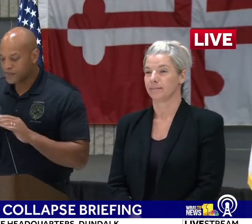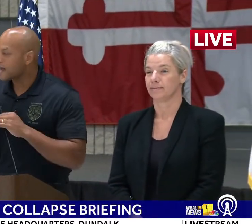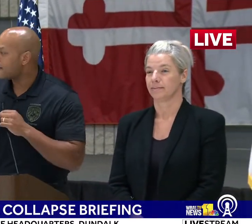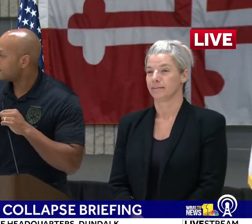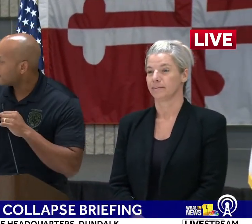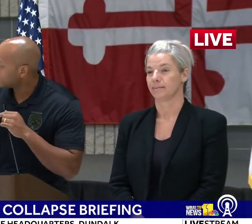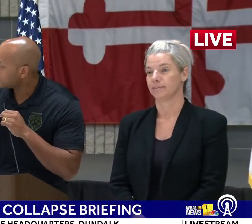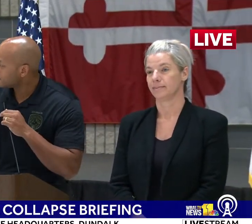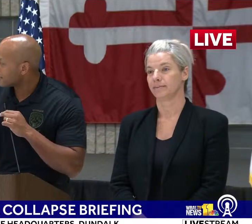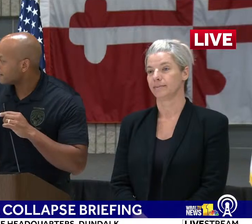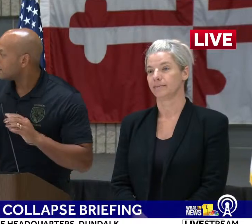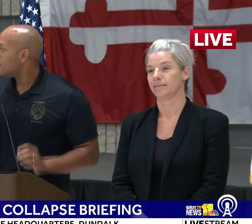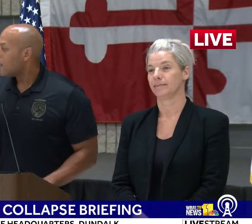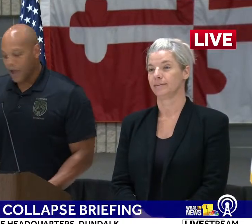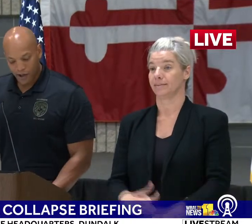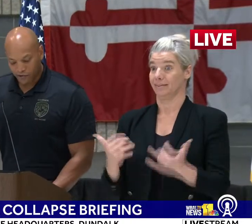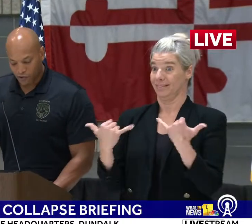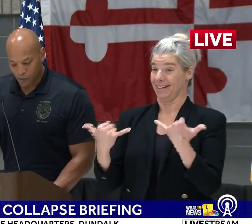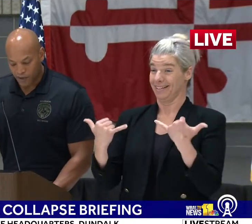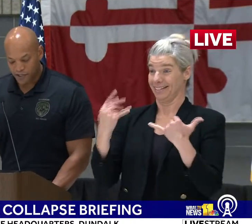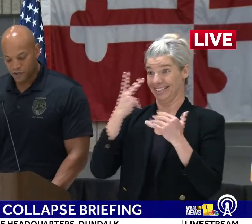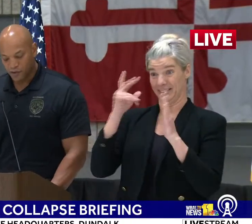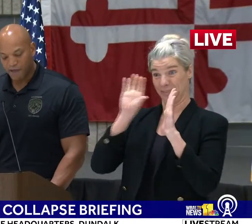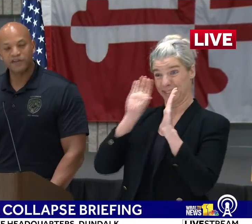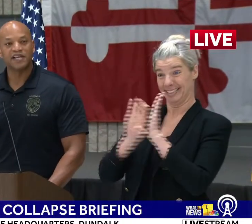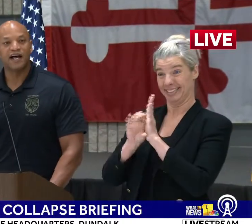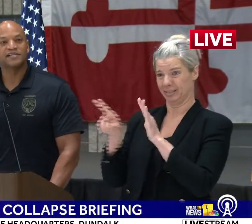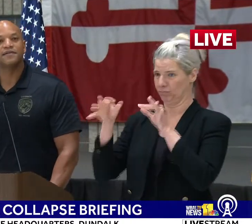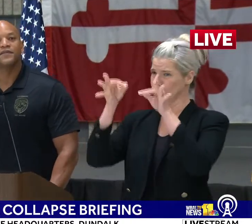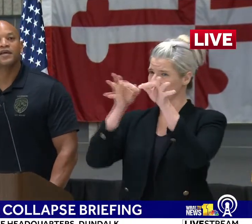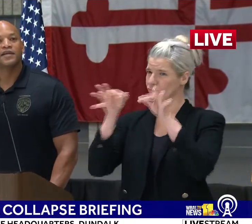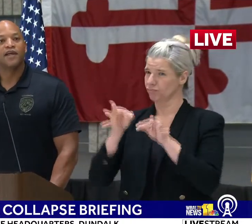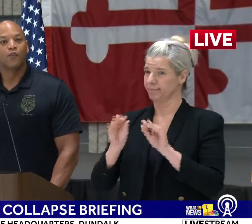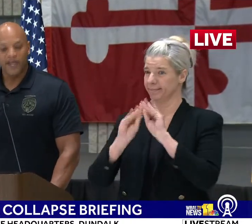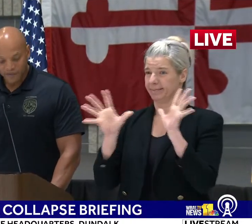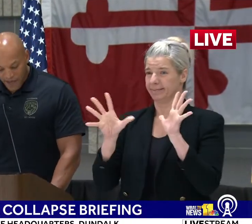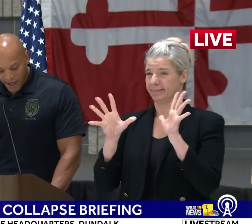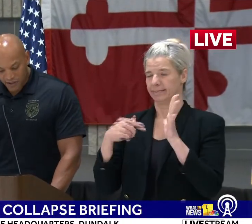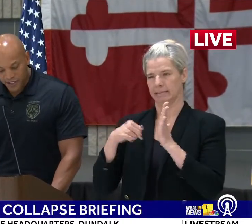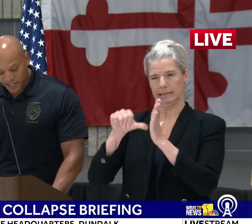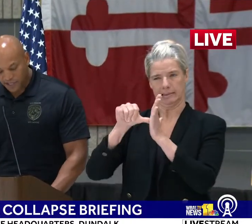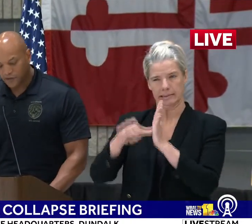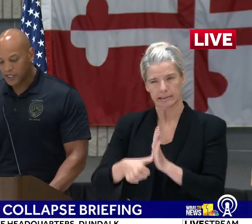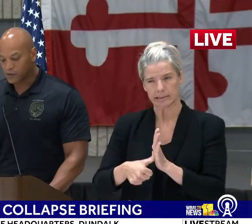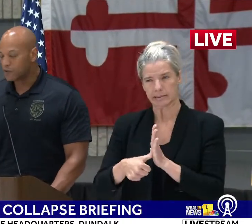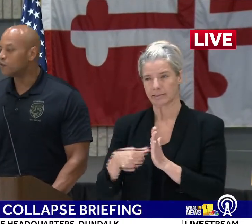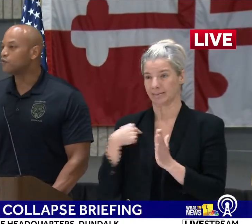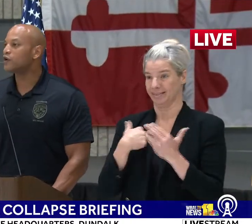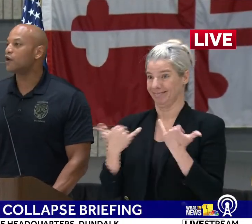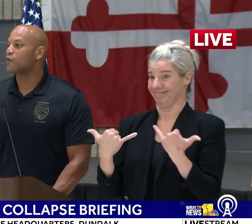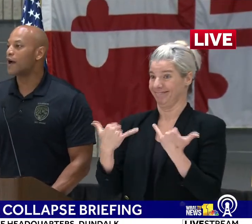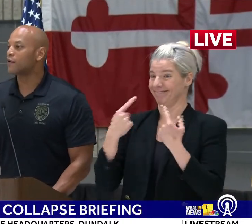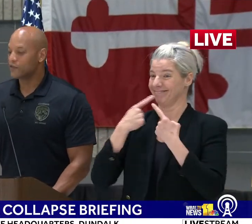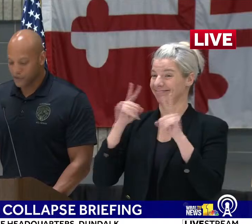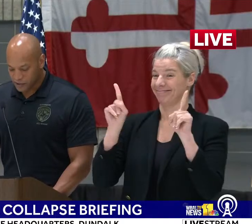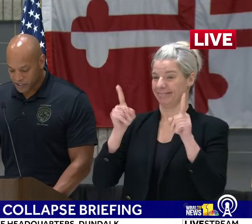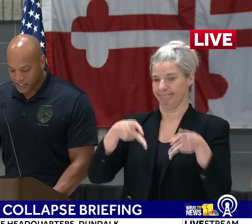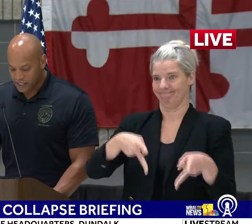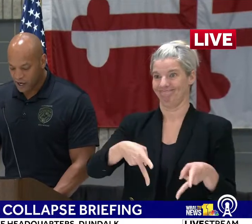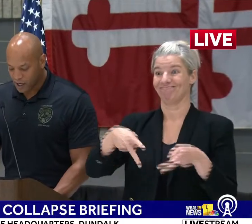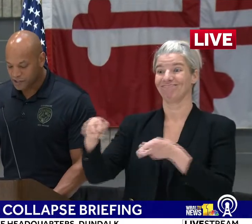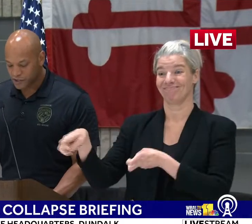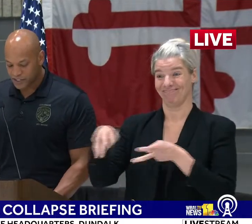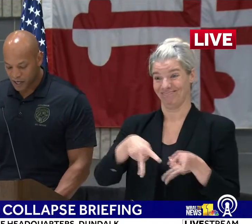So with that and seeing that, I also want to emphasize that we have now successfully removed